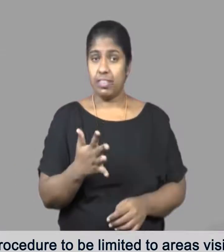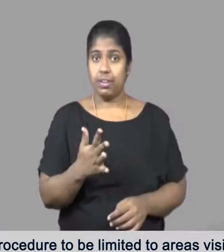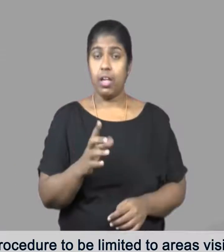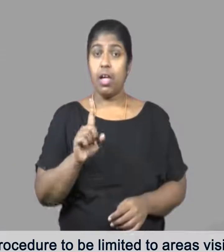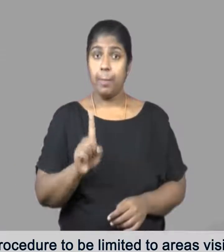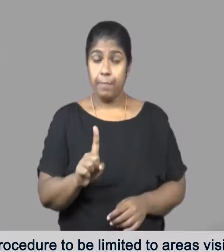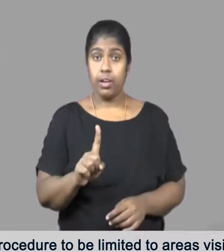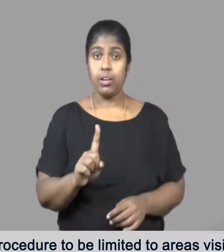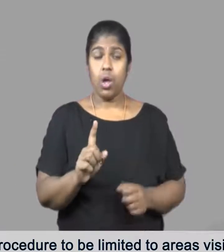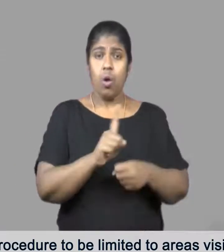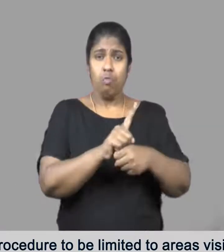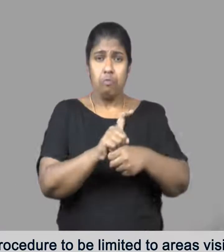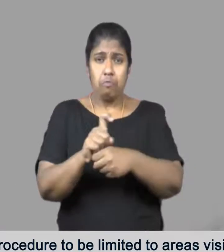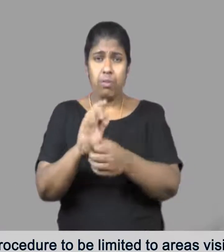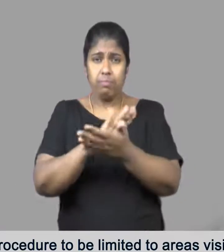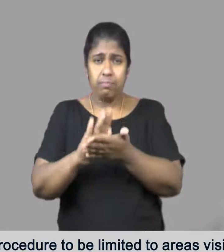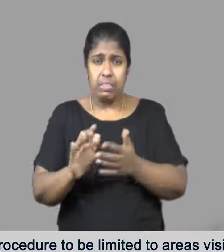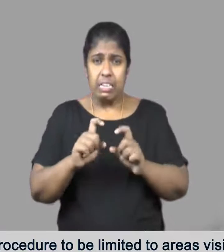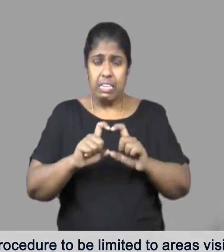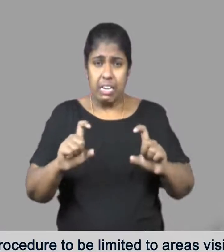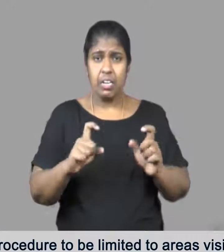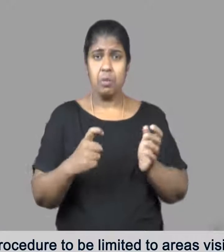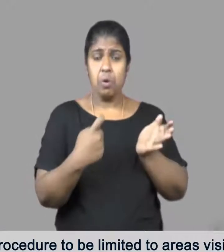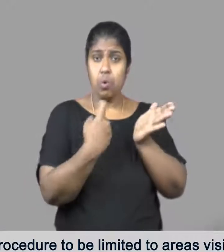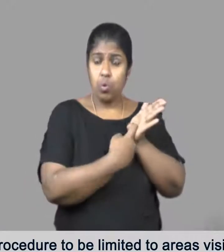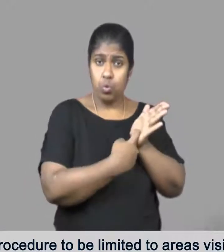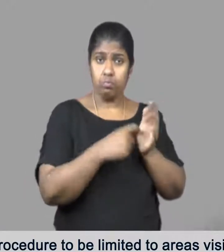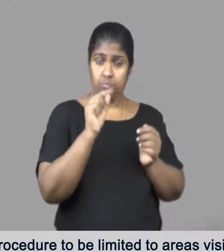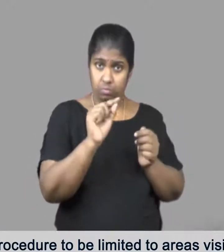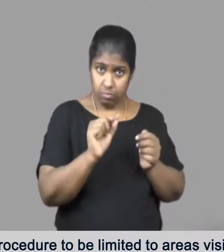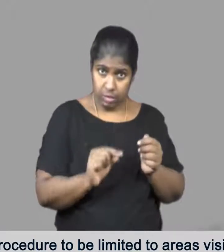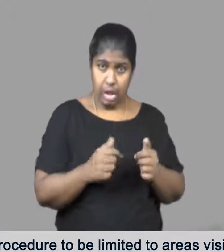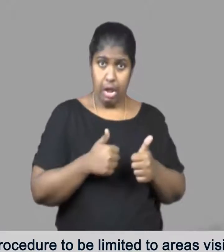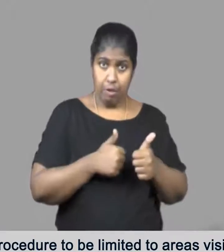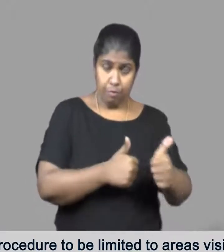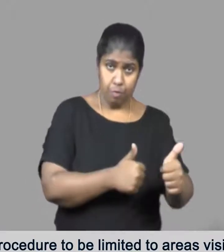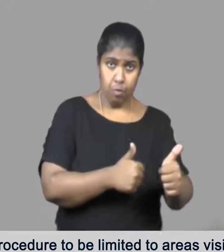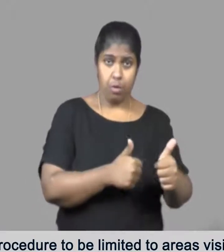disinfection procedure to be limited